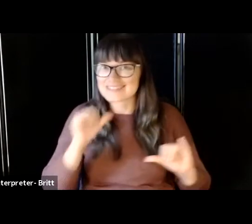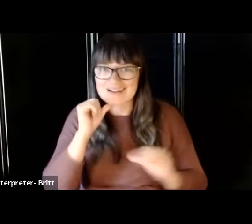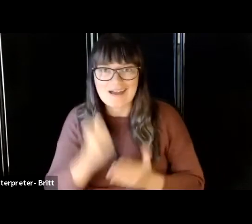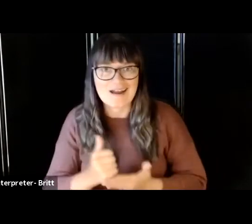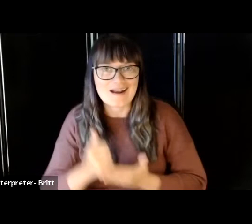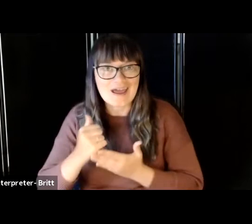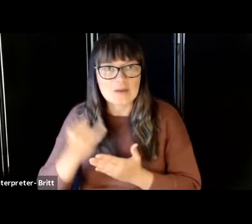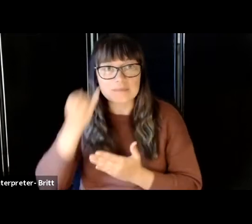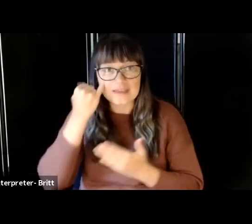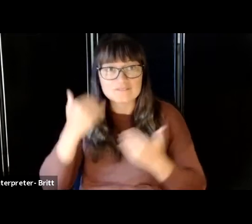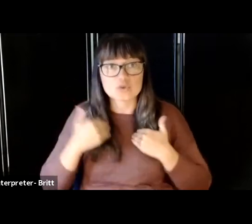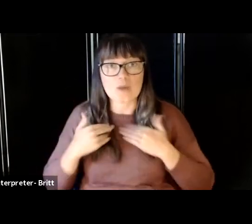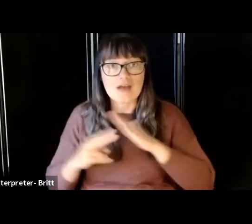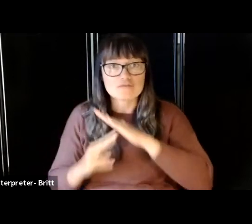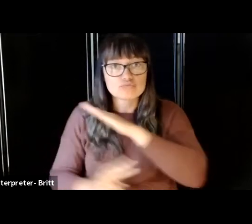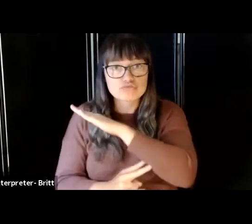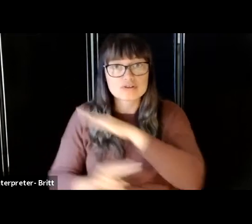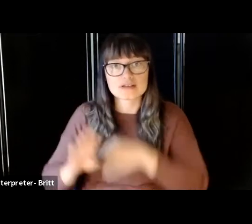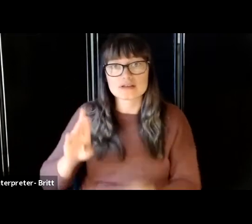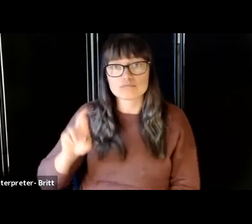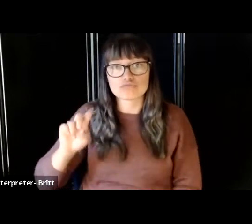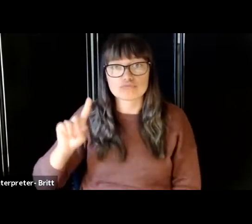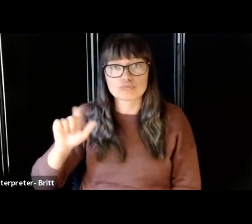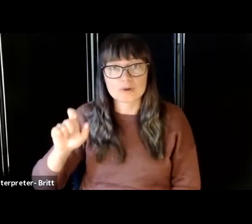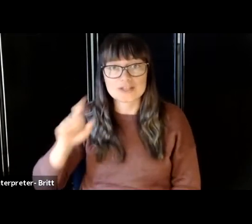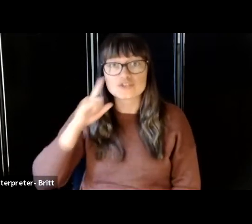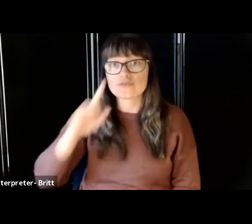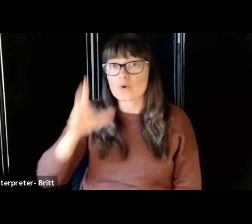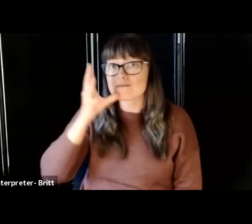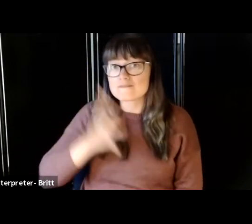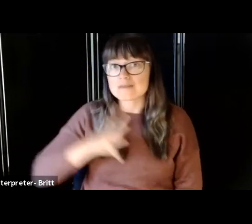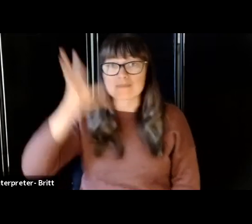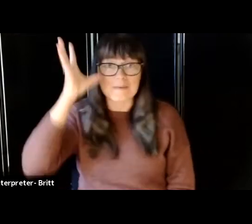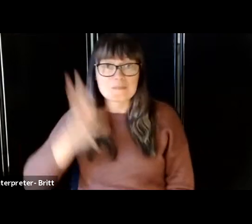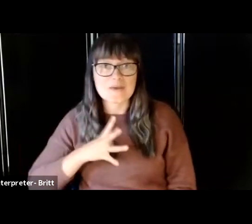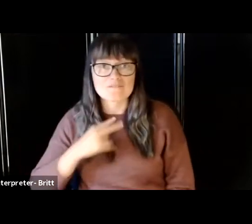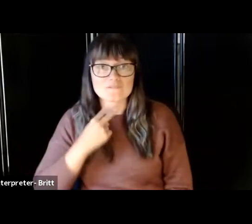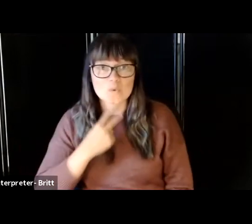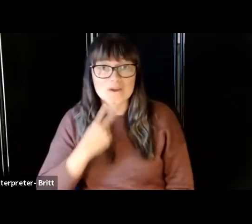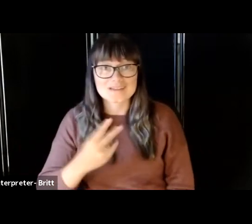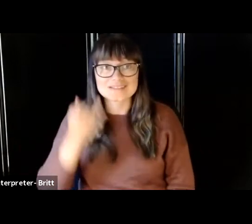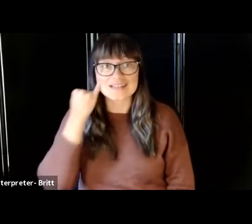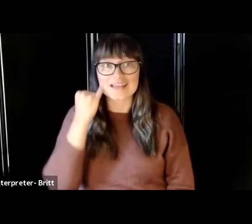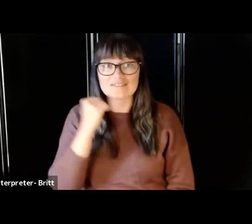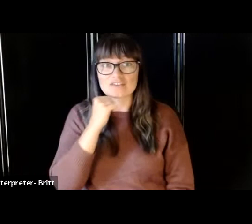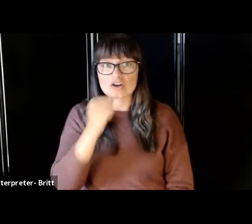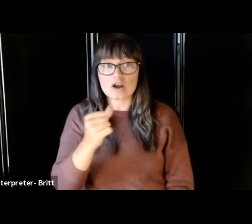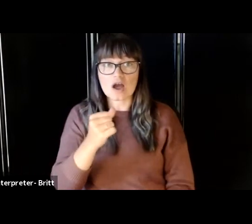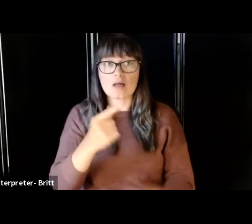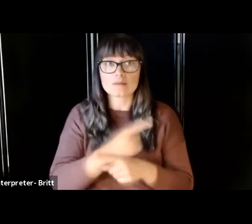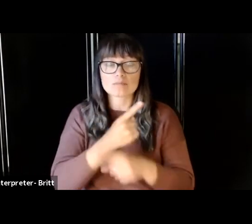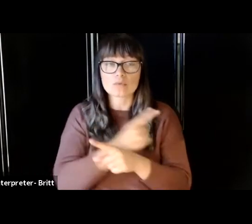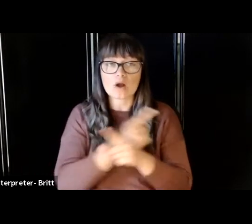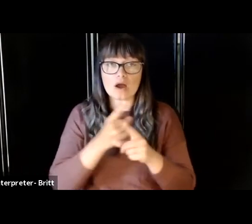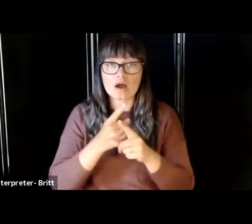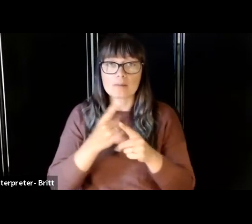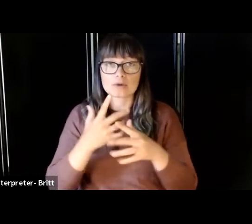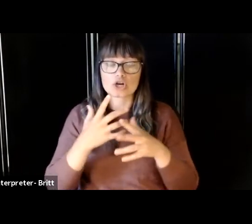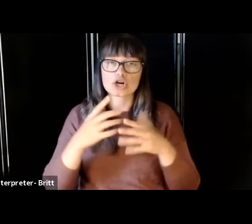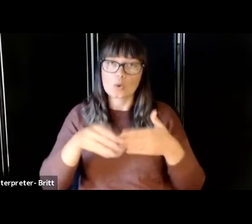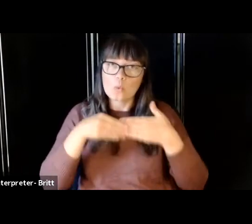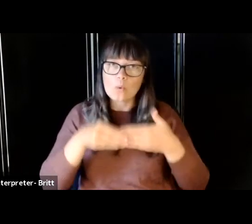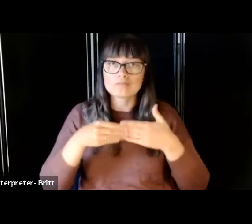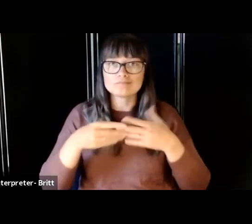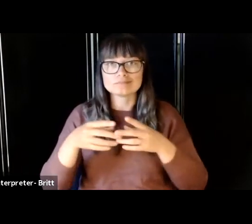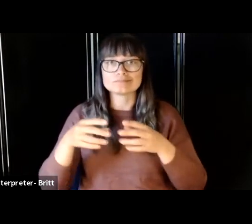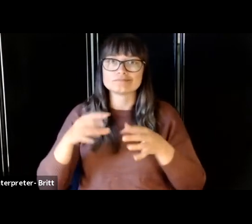are bridges in the female and male voice. That if you don't have the proper coordination of your vocal cords blending, that it